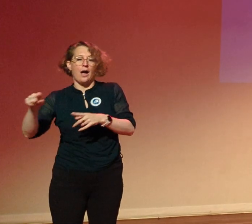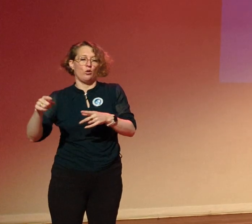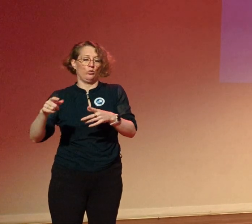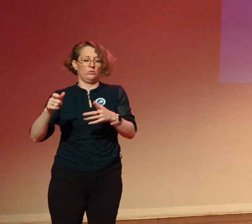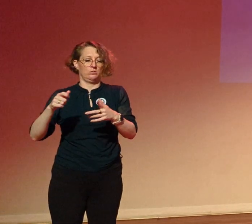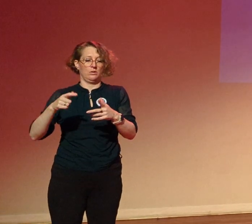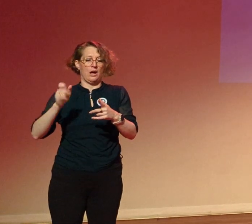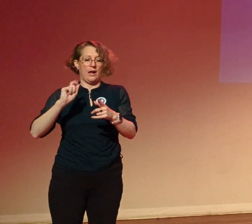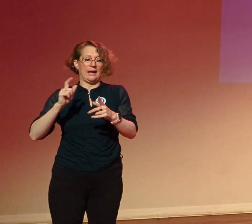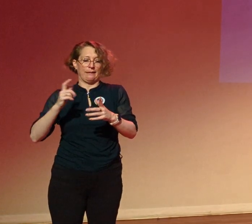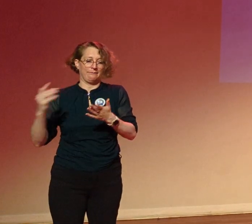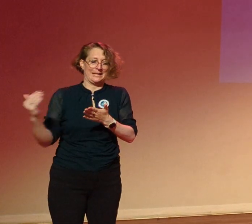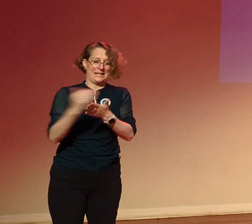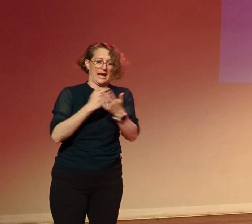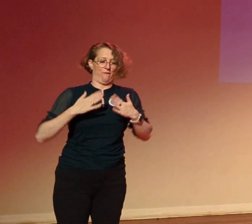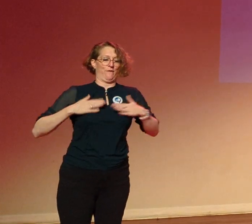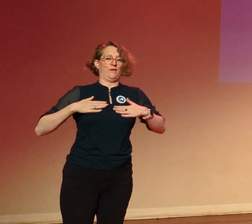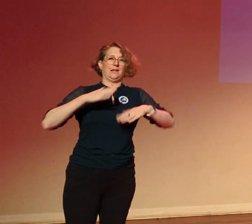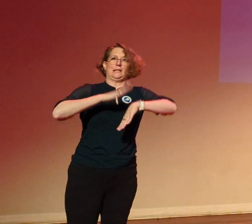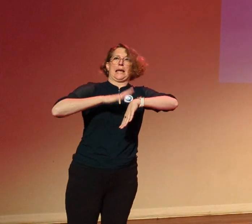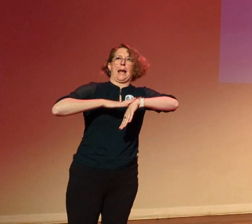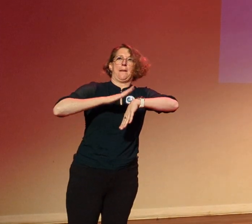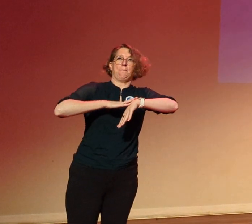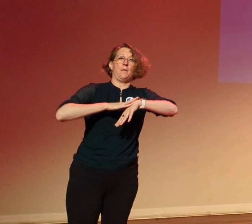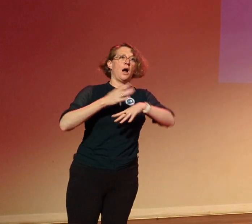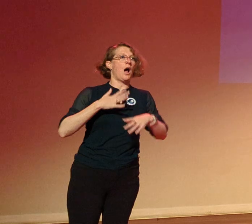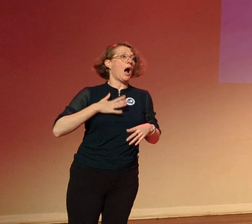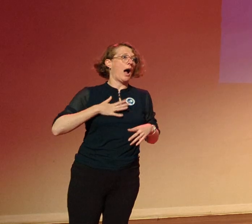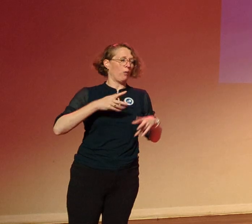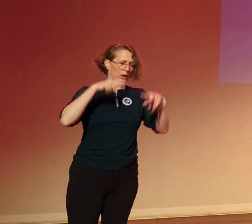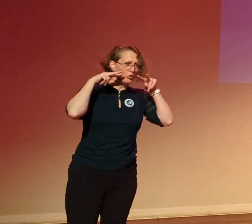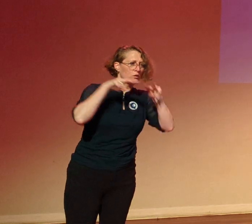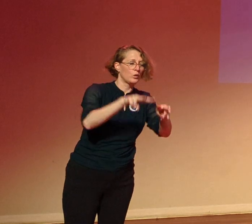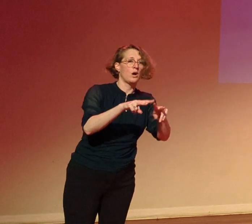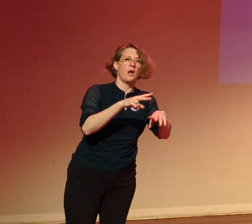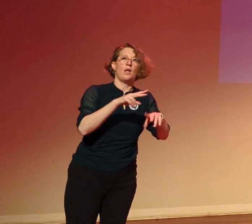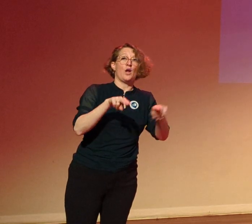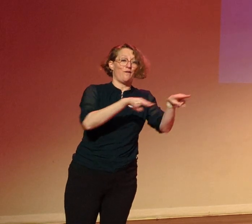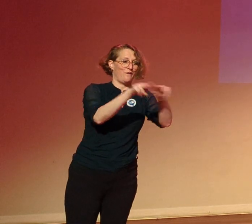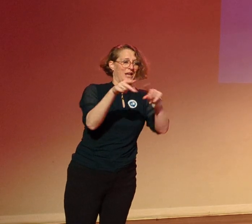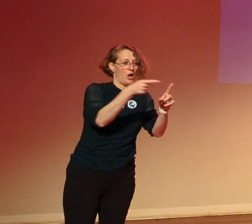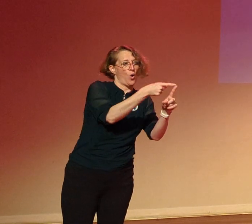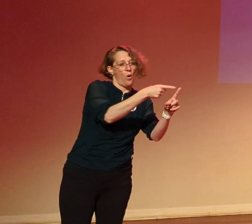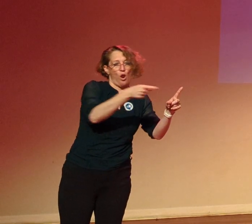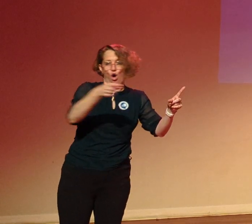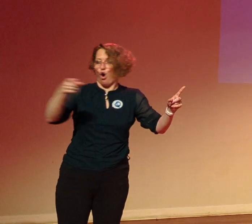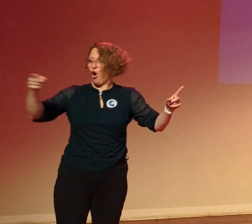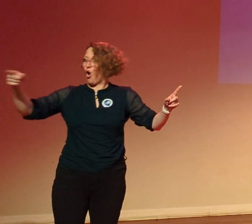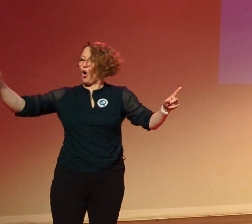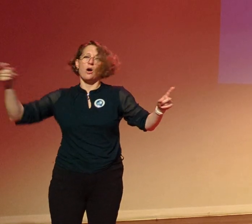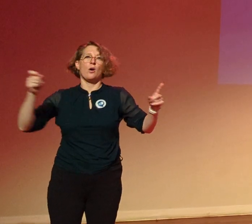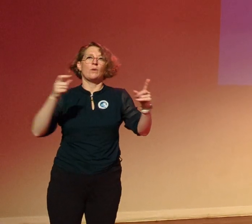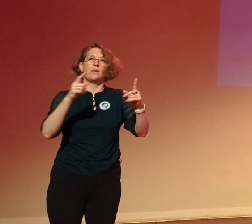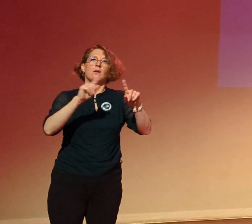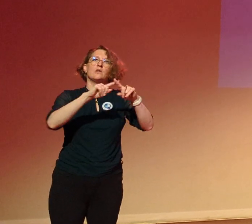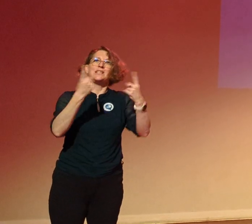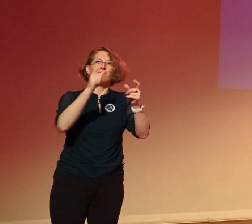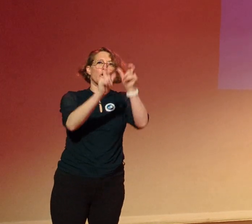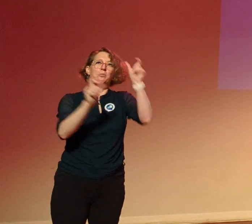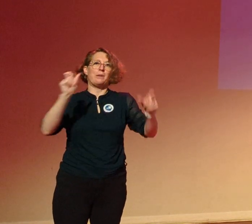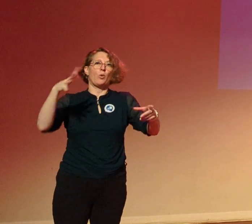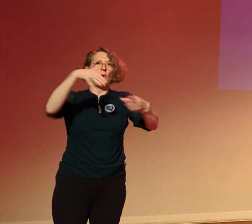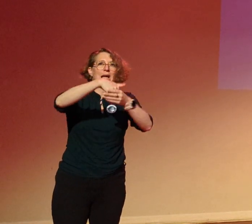this. I would like to look at longer videos with multiple gestures and actors to see if it holds